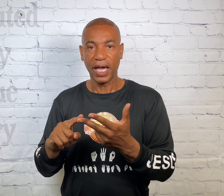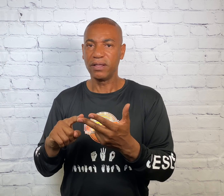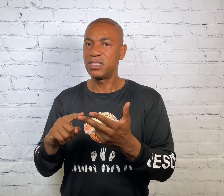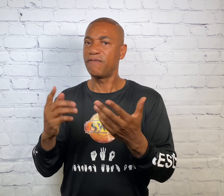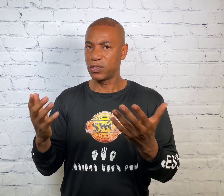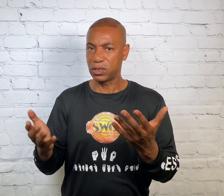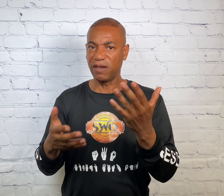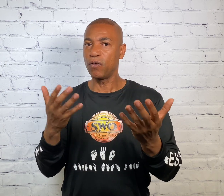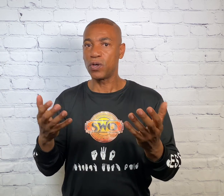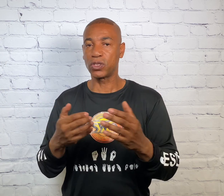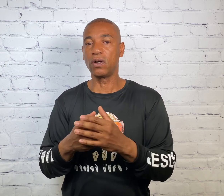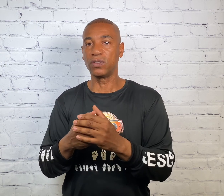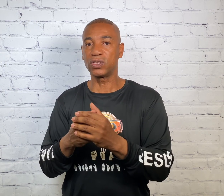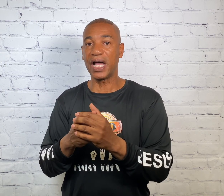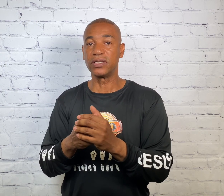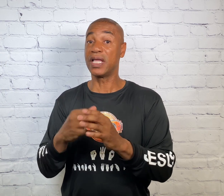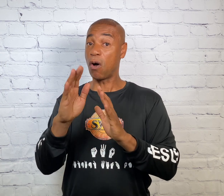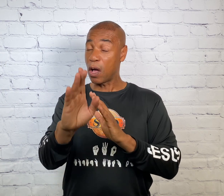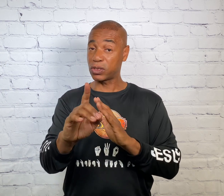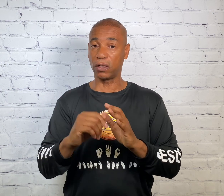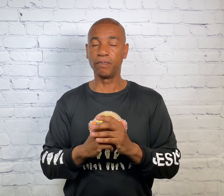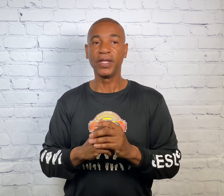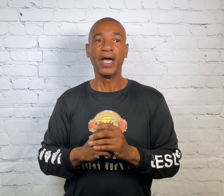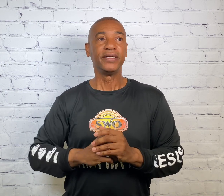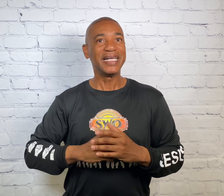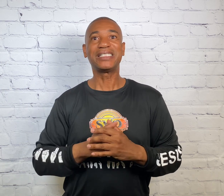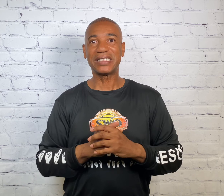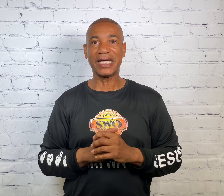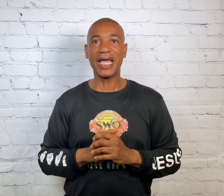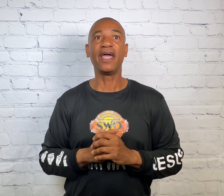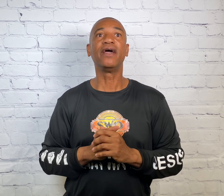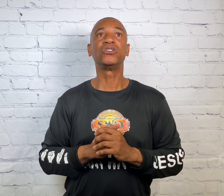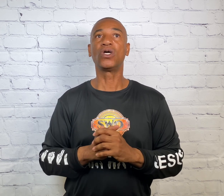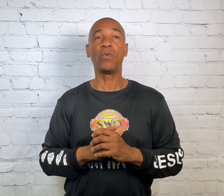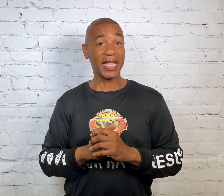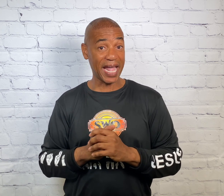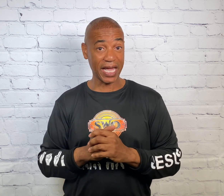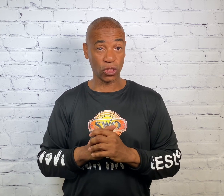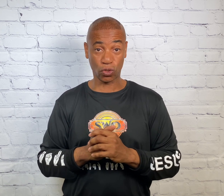and different words along those lines. Now also, let's just say someone had a